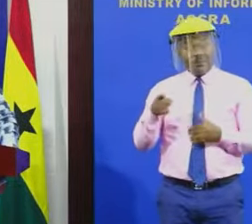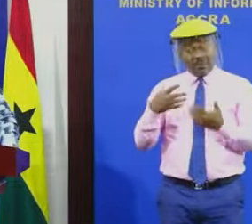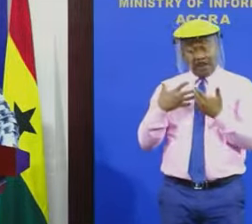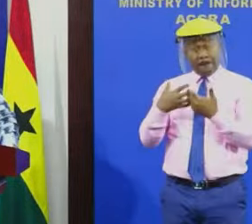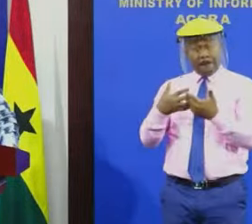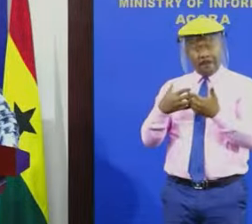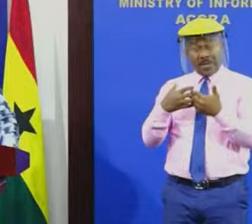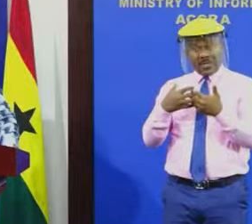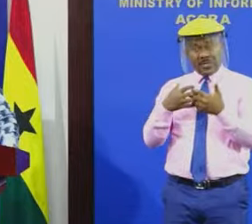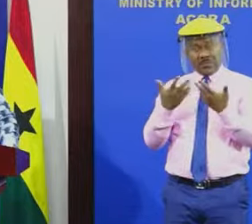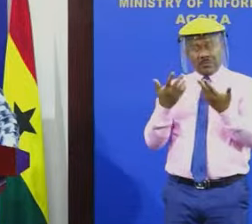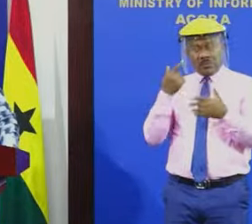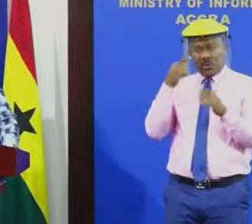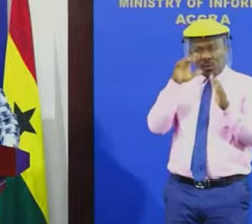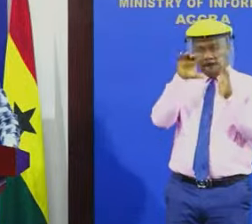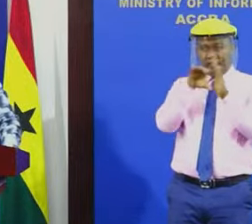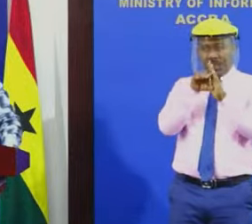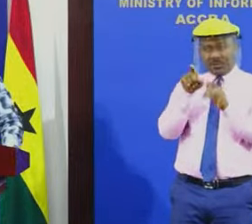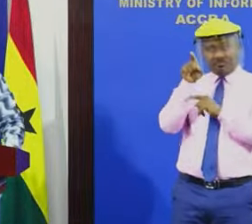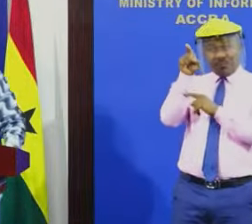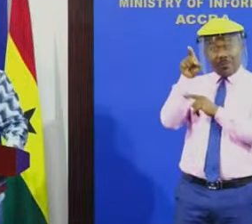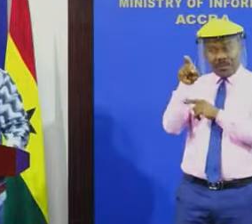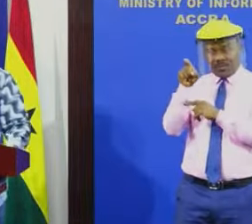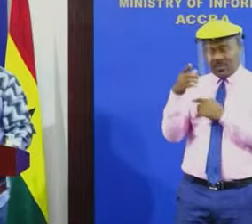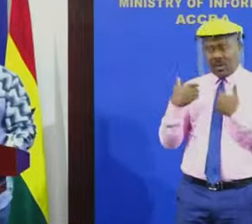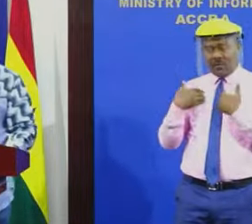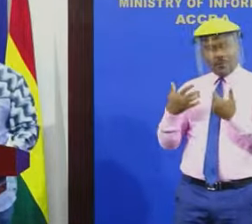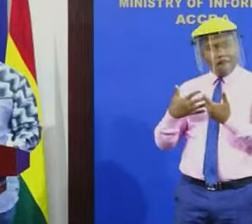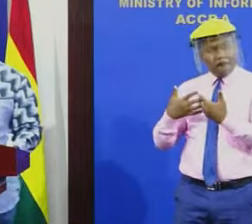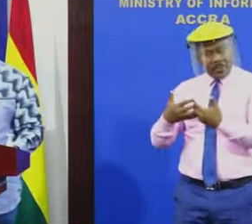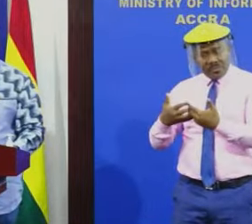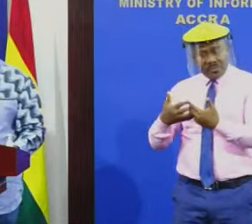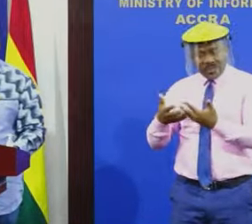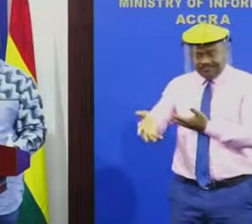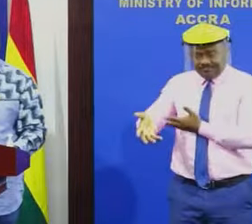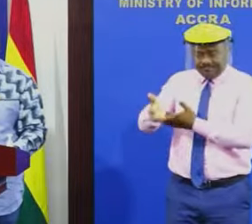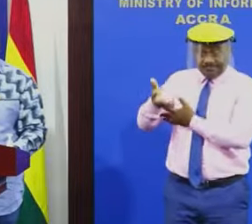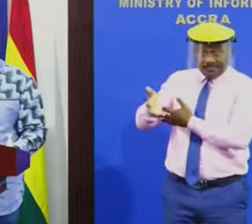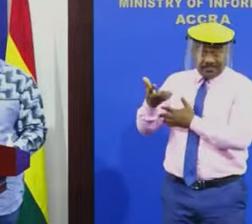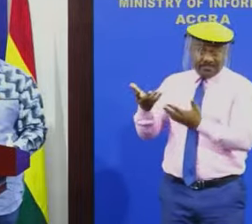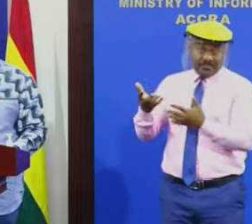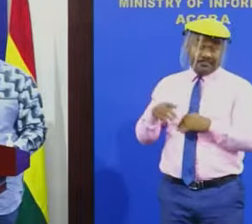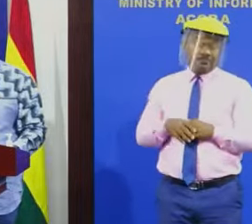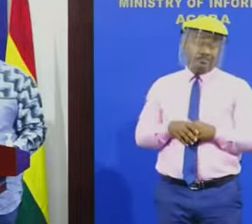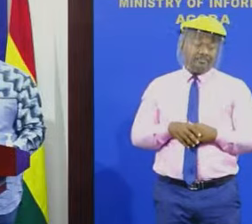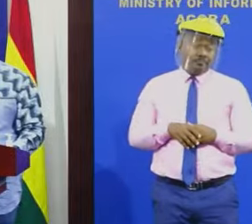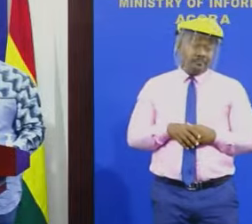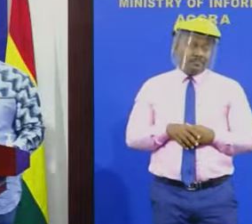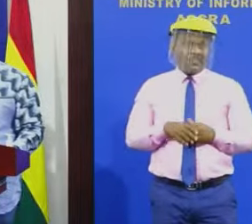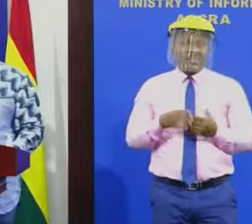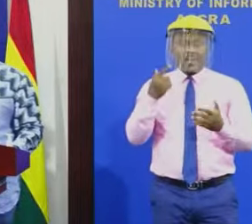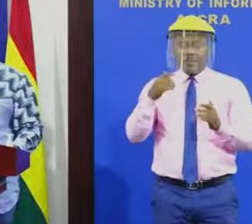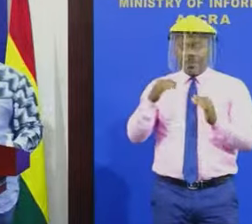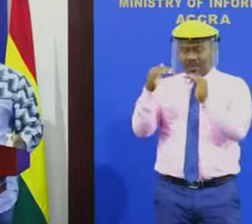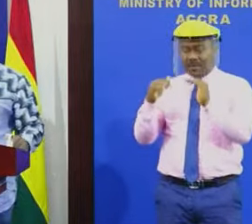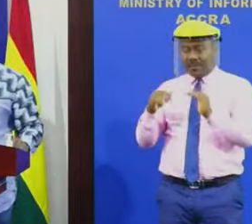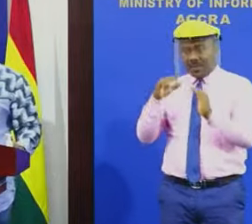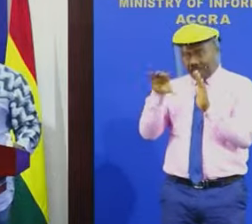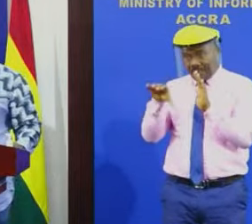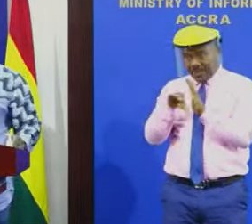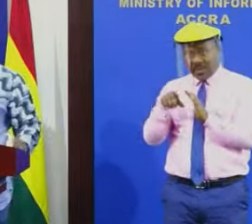right, top right corner. Then the last one is a picture of some of the stumps that were removed as a result